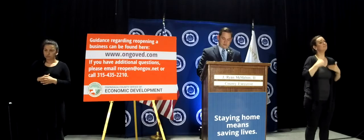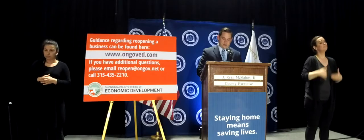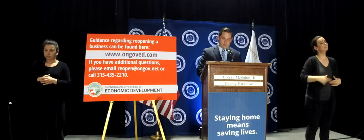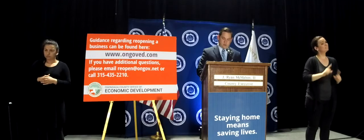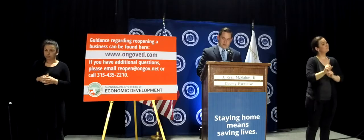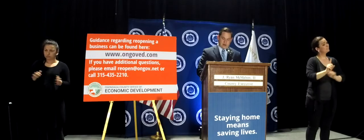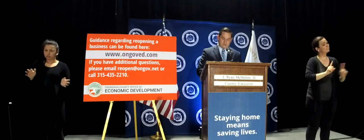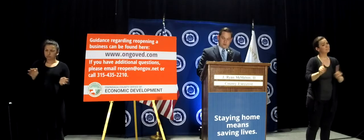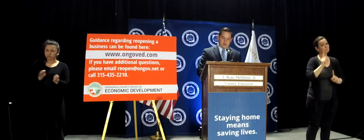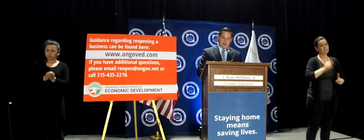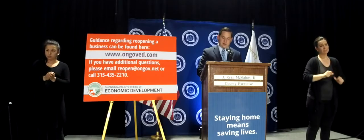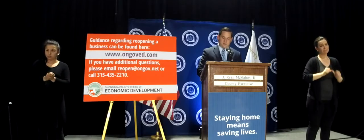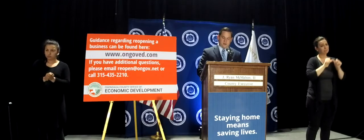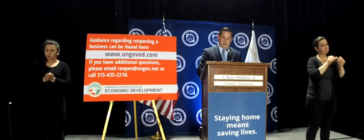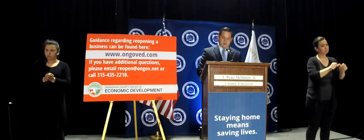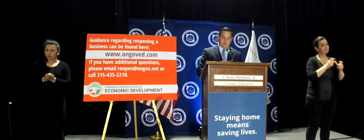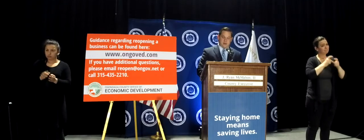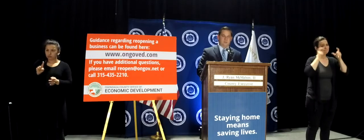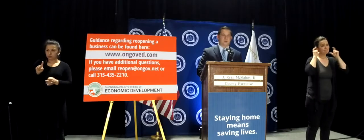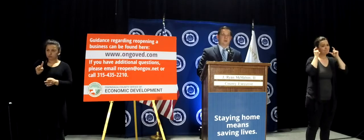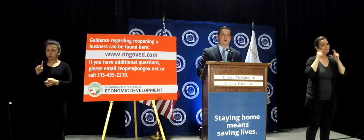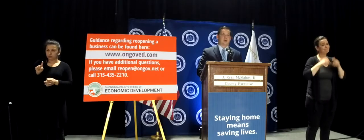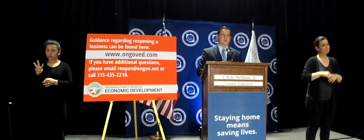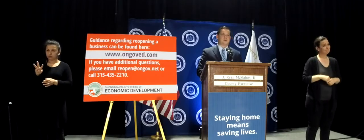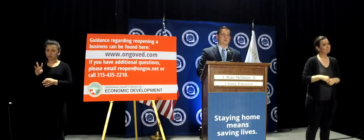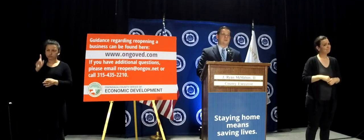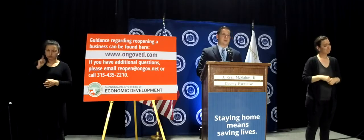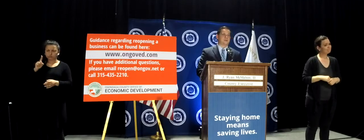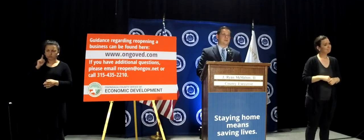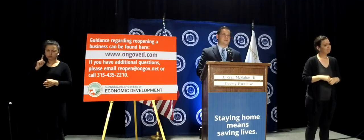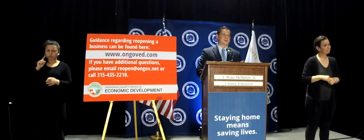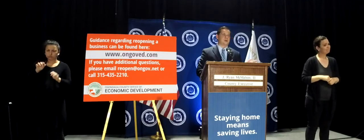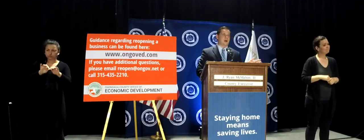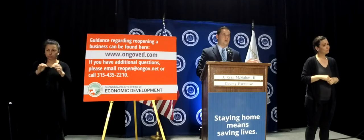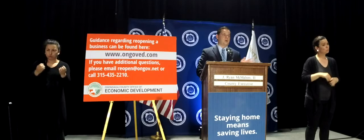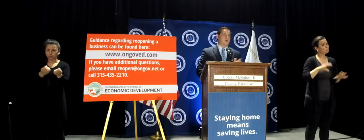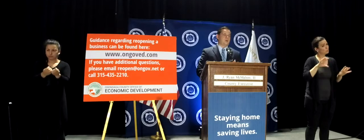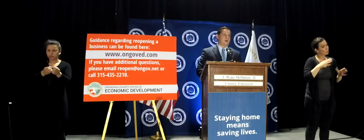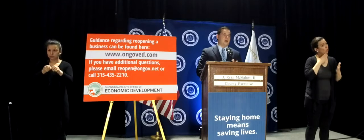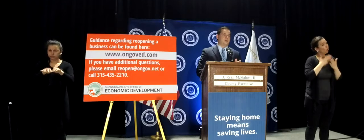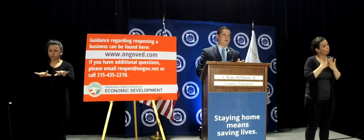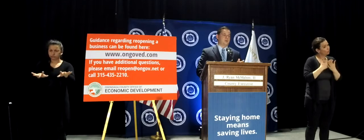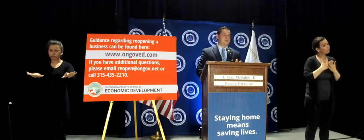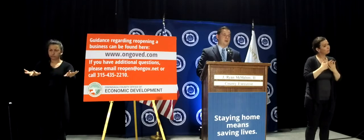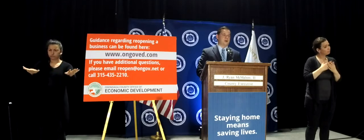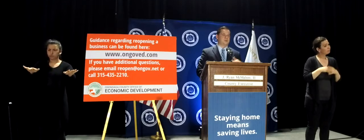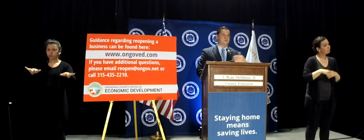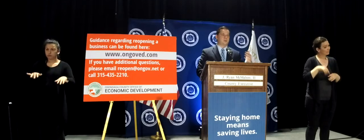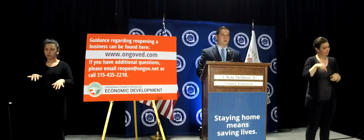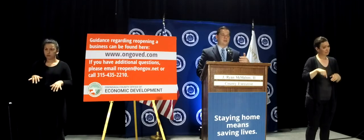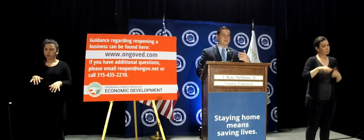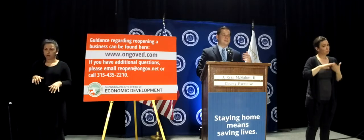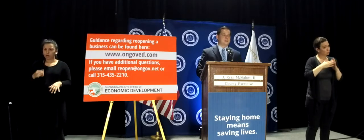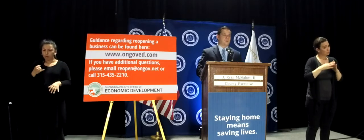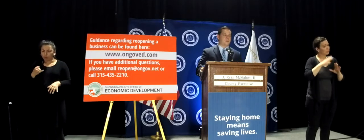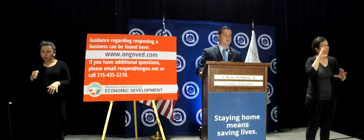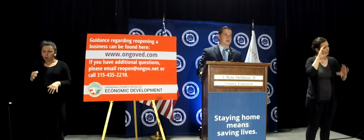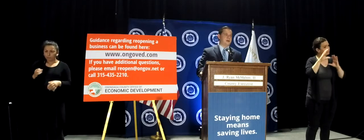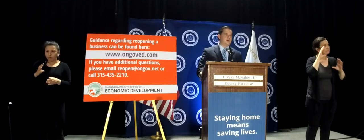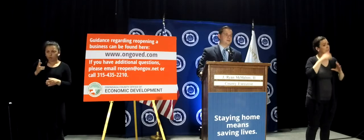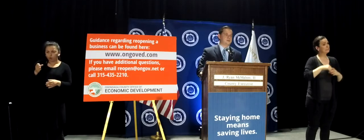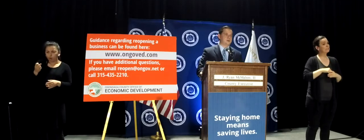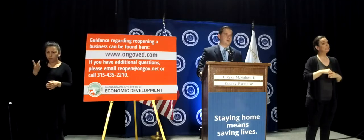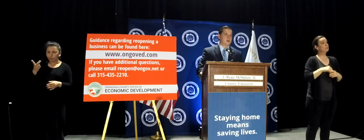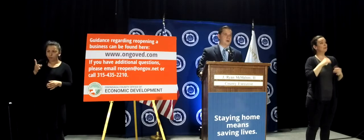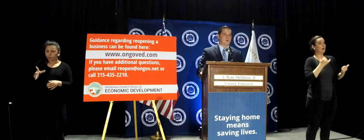7-day rolling average right now. So again, pretty good numbers, especially considering how We're now into restart. There's been more density. The weather's